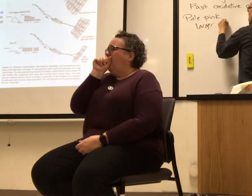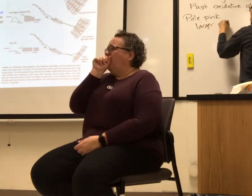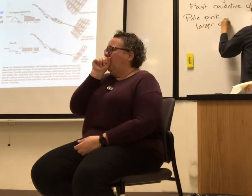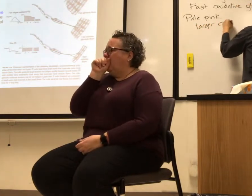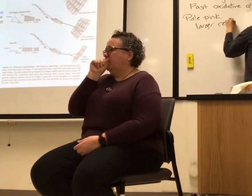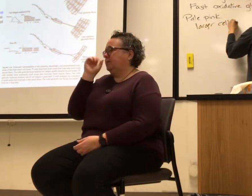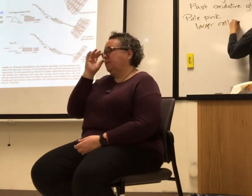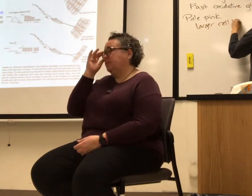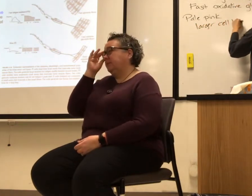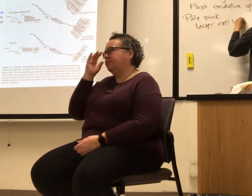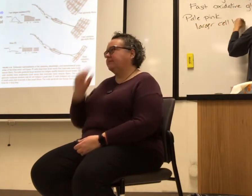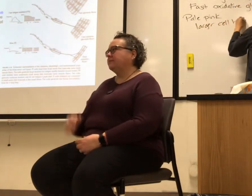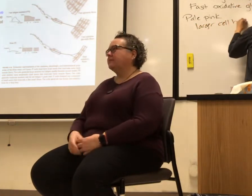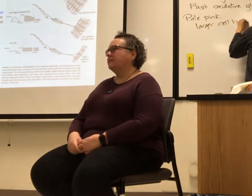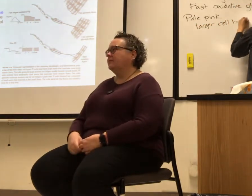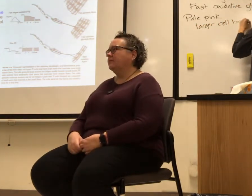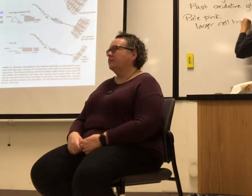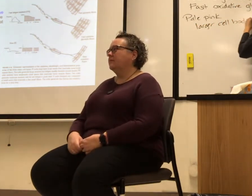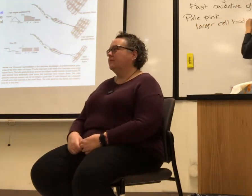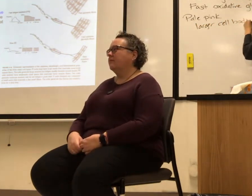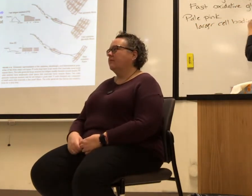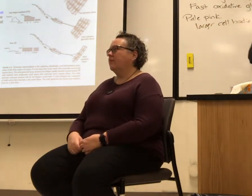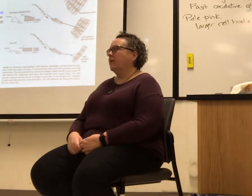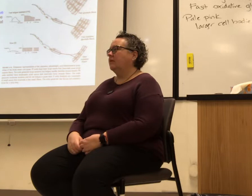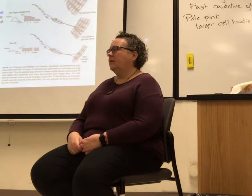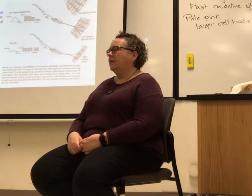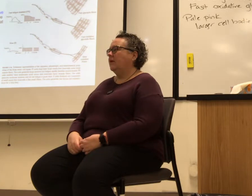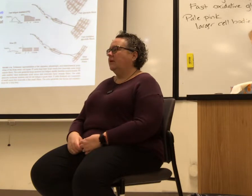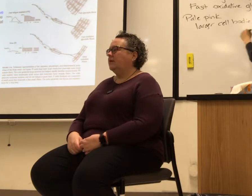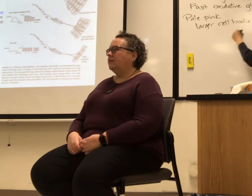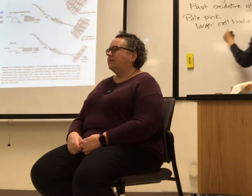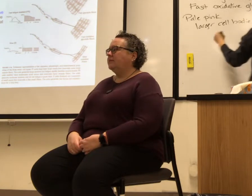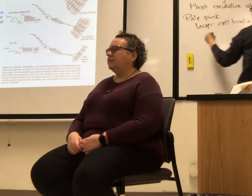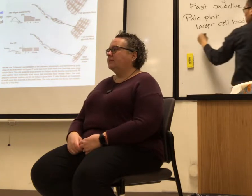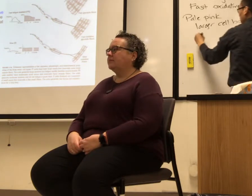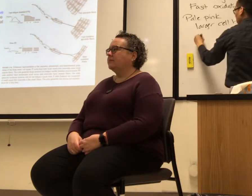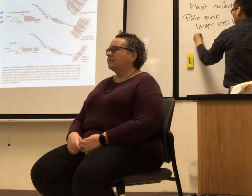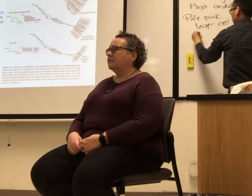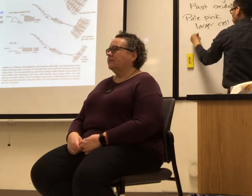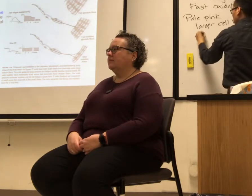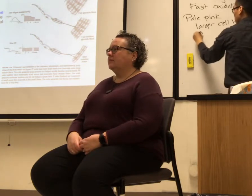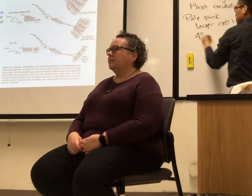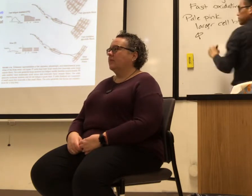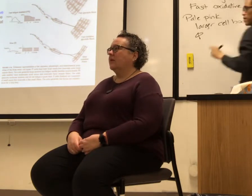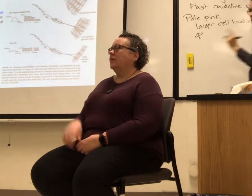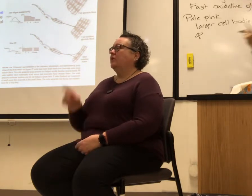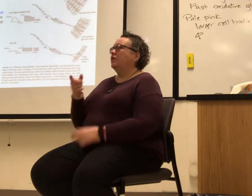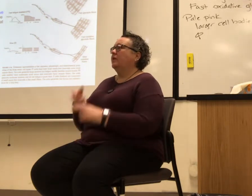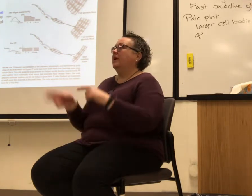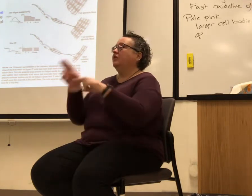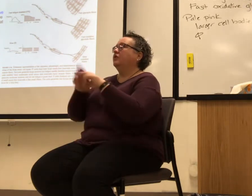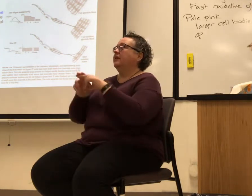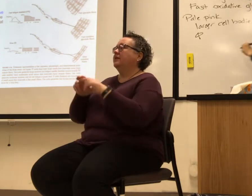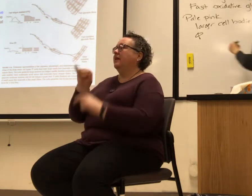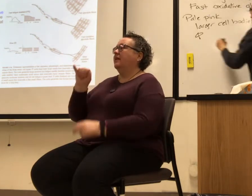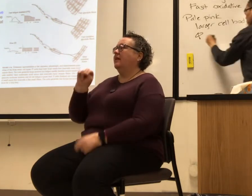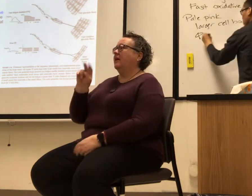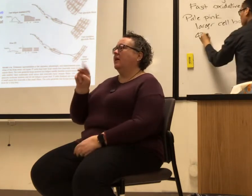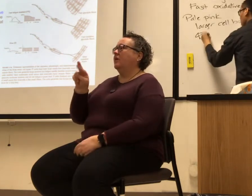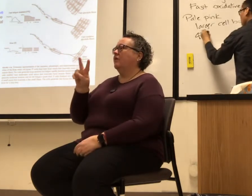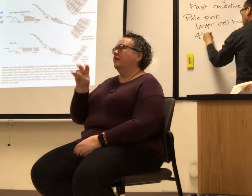Larger cell bodies, and basically, you increase the innervation